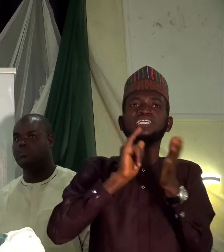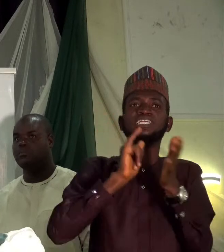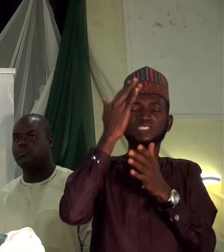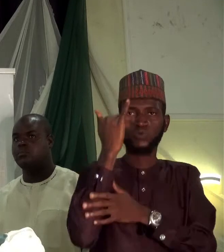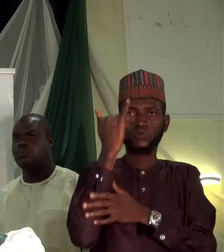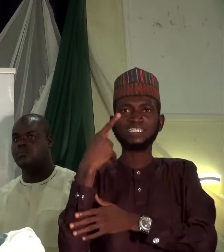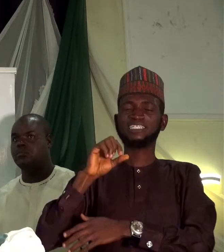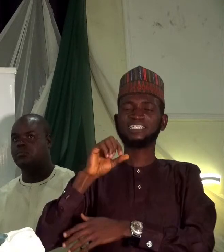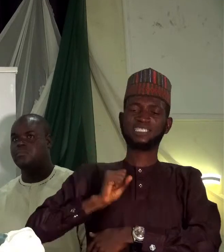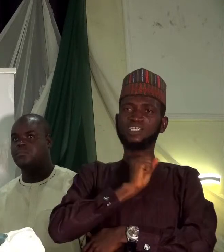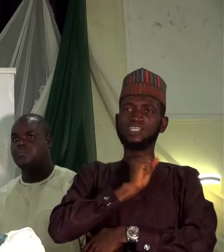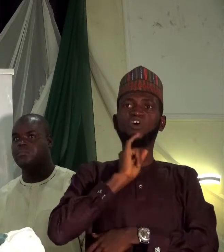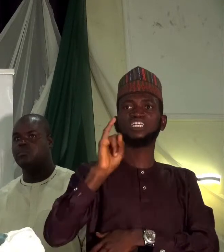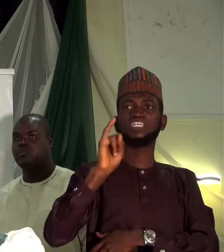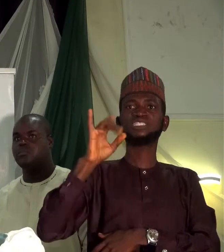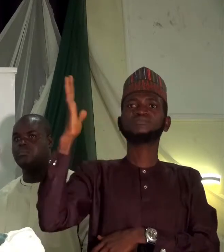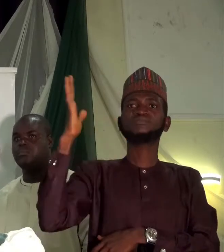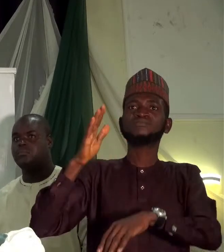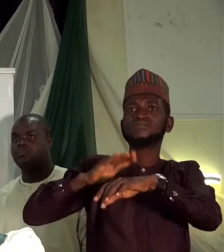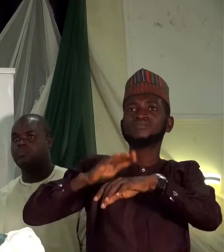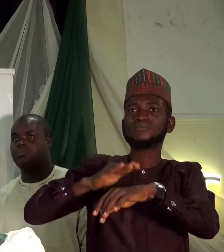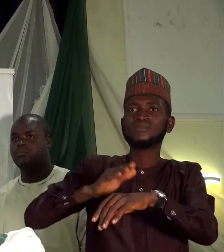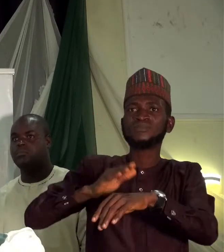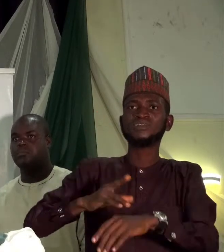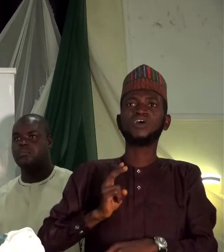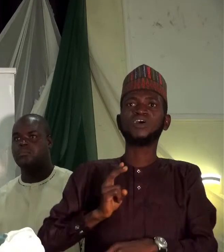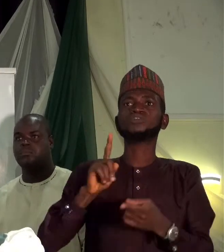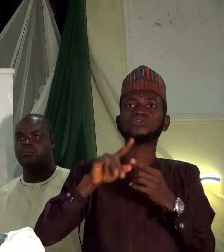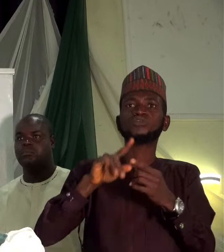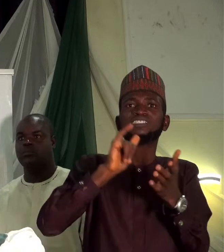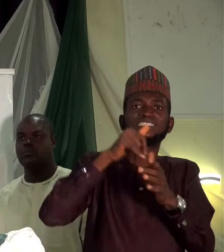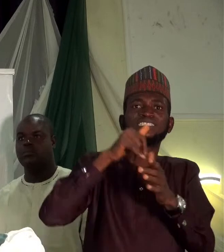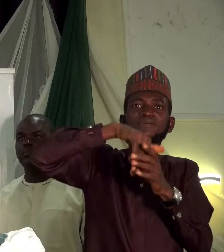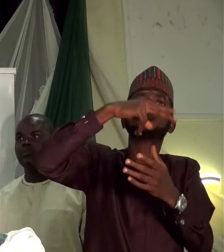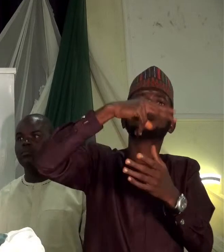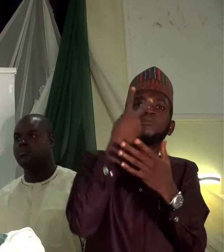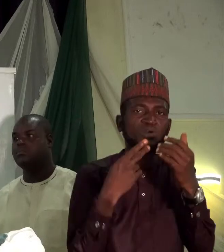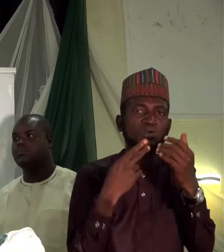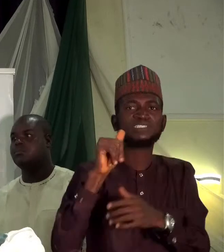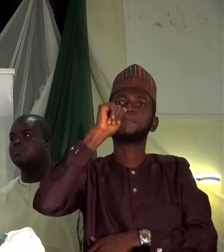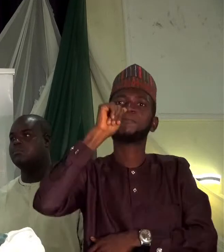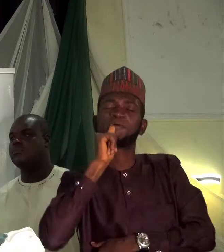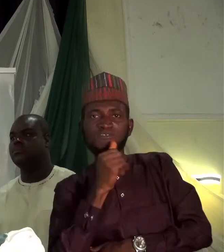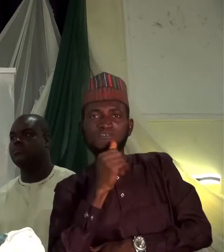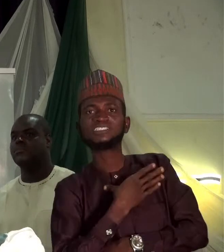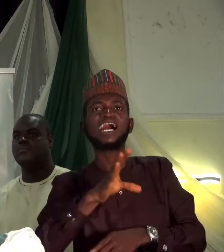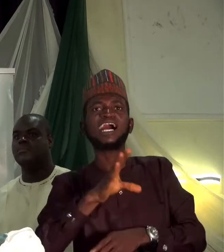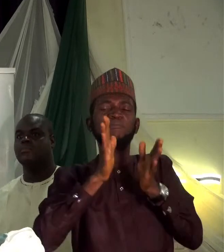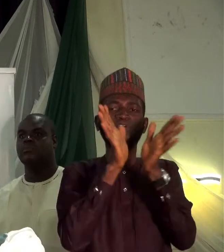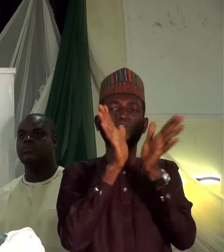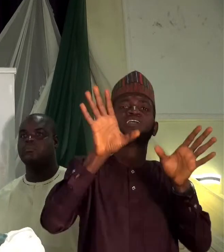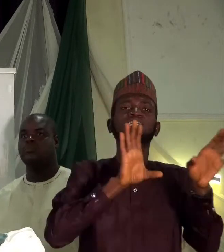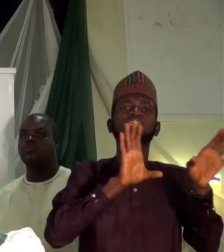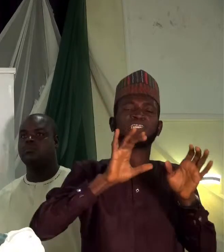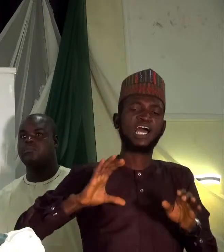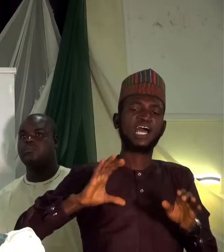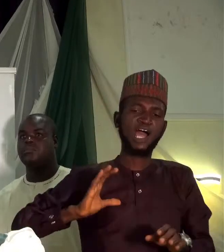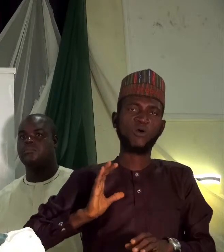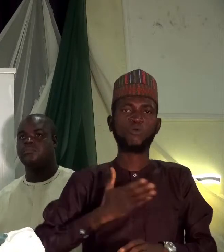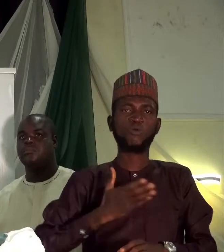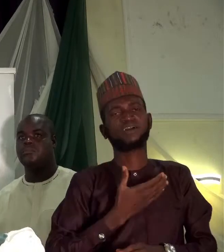to. In your public, in both private and public actions, your character matters a